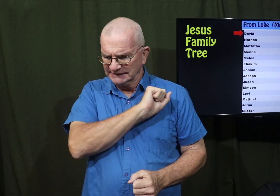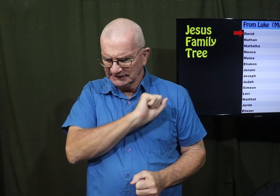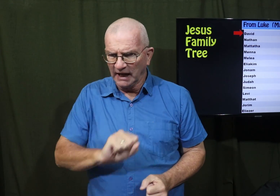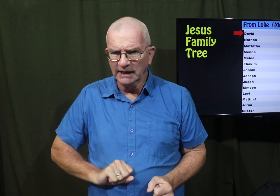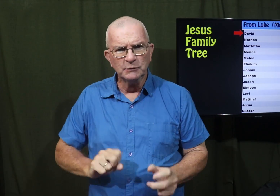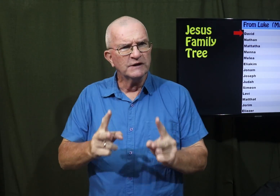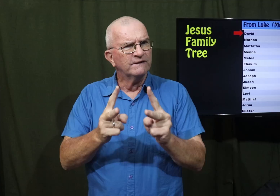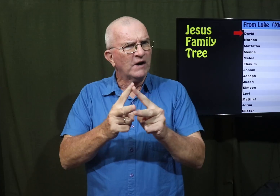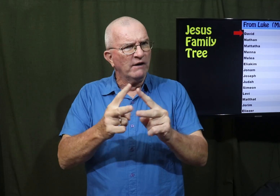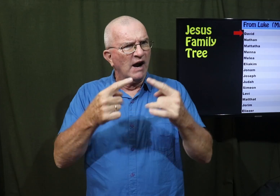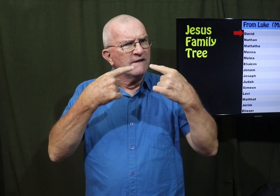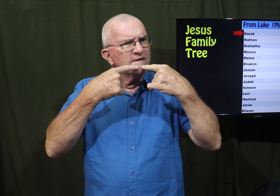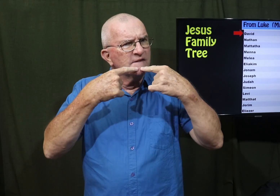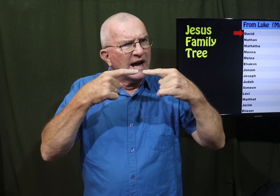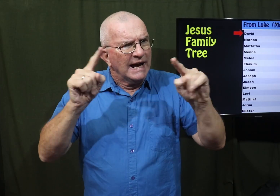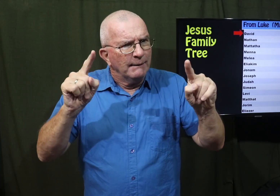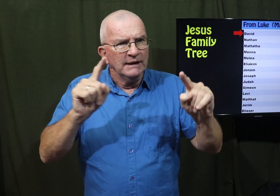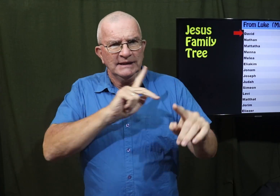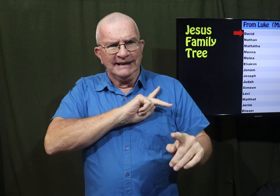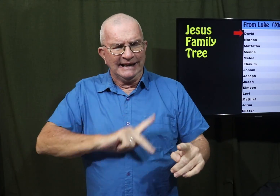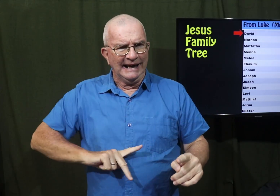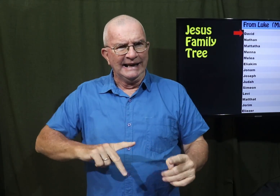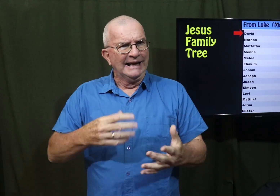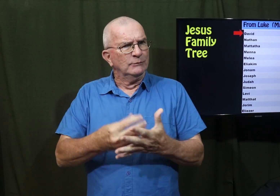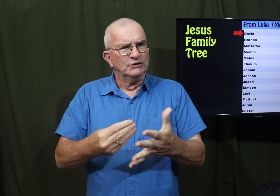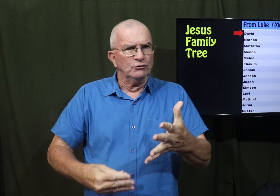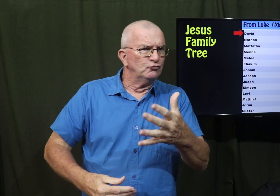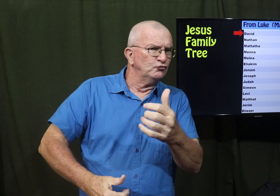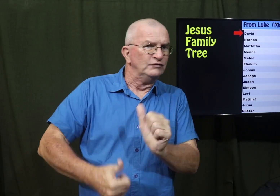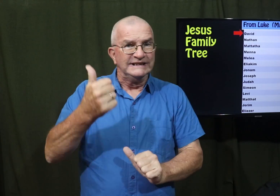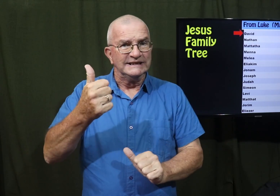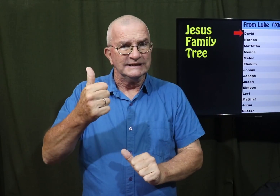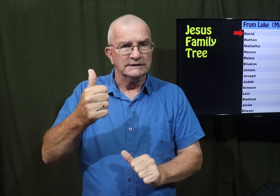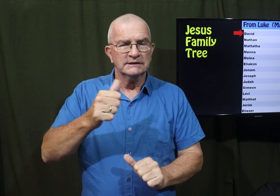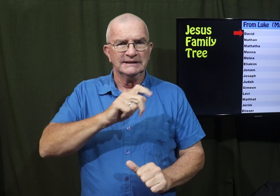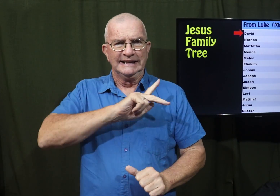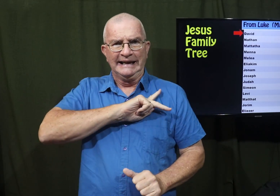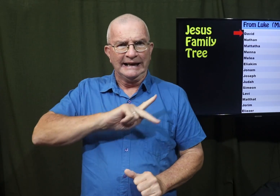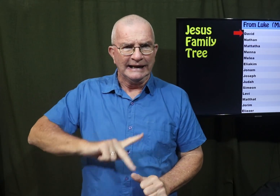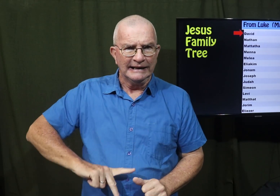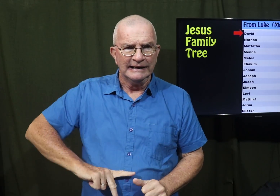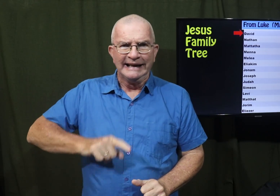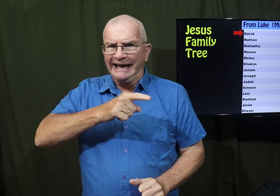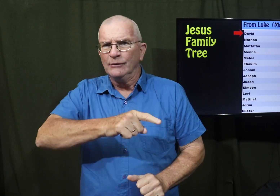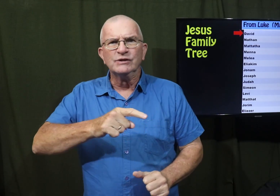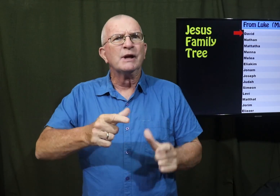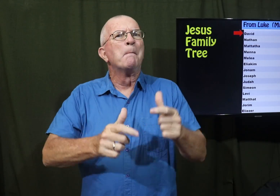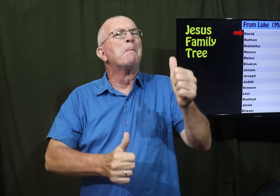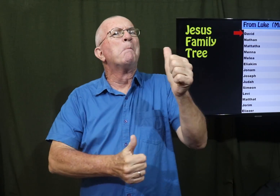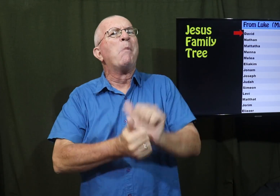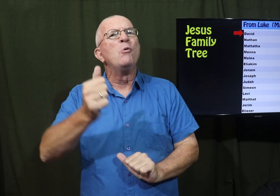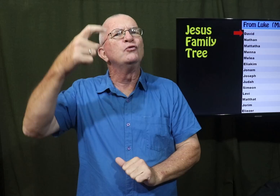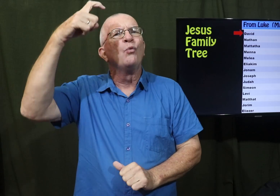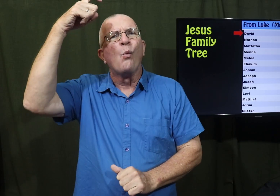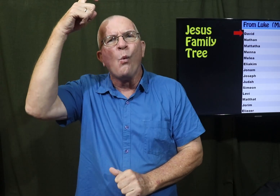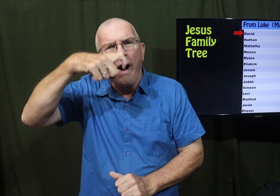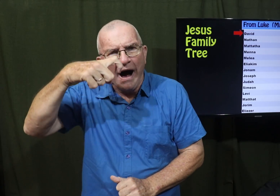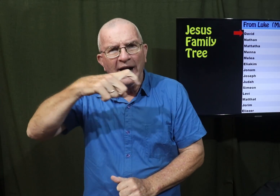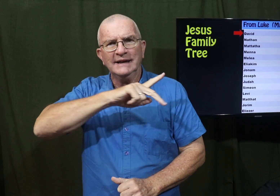Solomon was a very famous king. He was richest king. He was the most wise